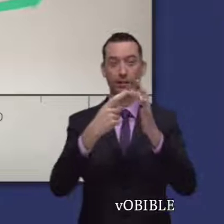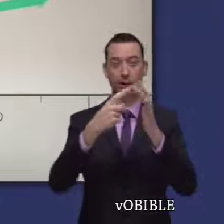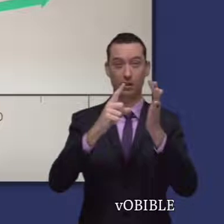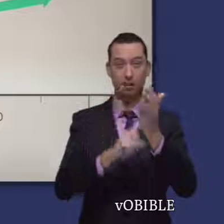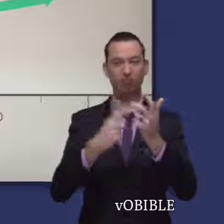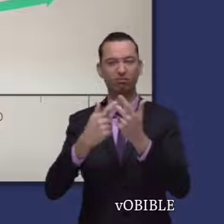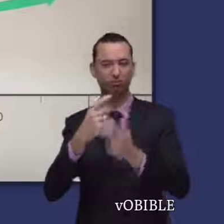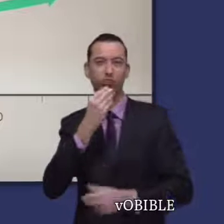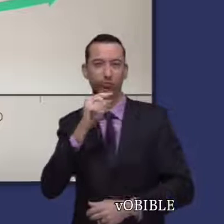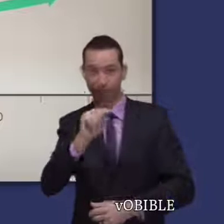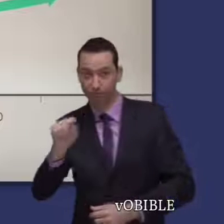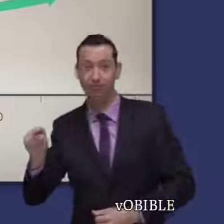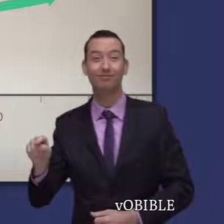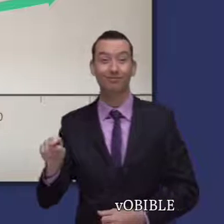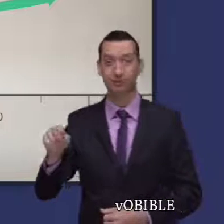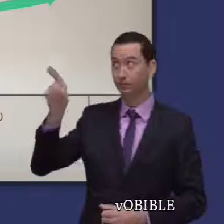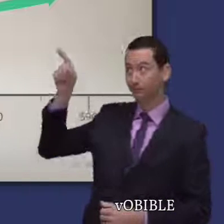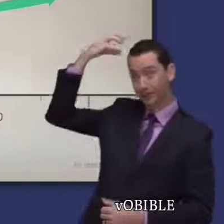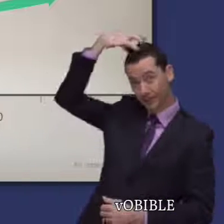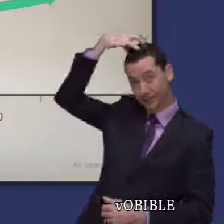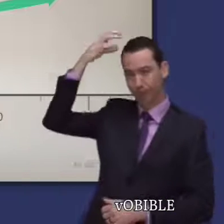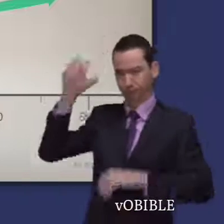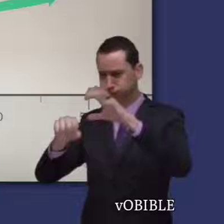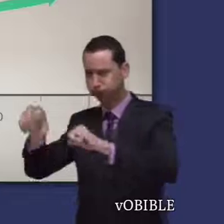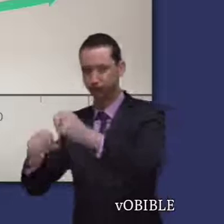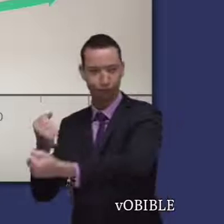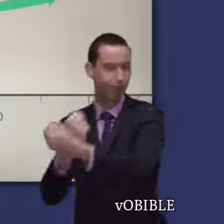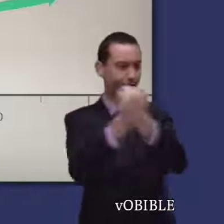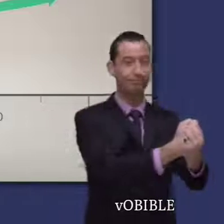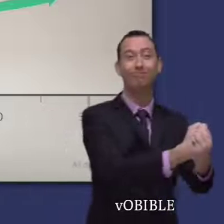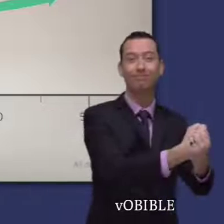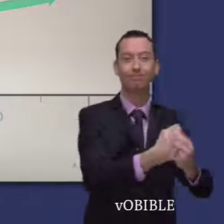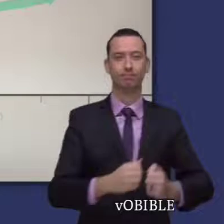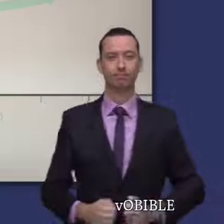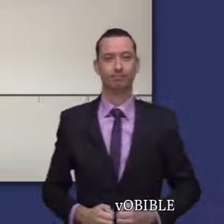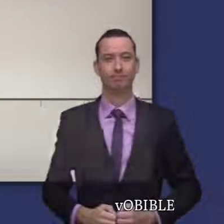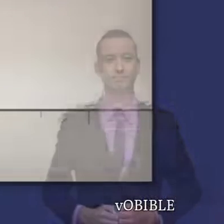Ezekiel was among the Jewish exiles whom King Nebuchadnezzar took to Babylon at that time.